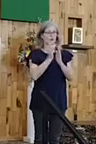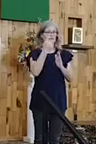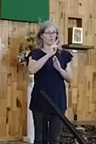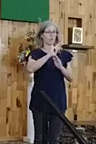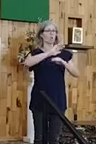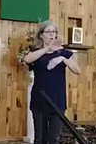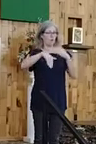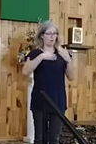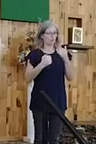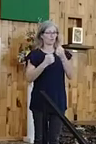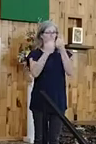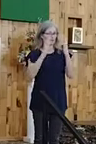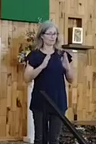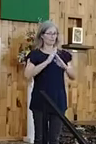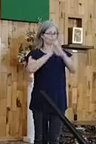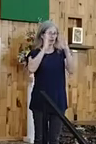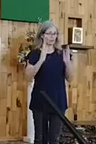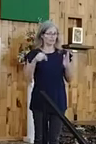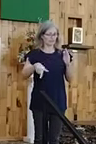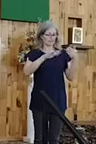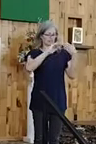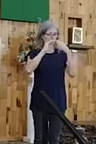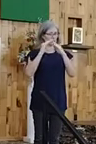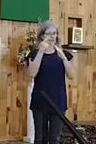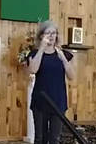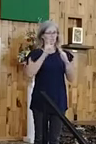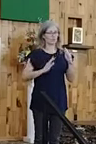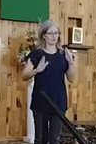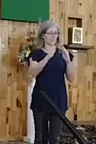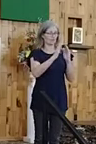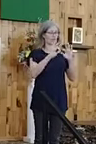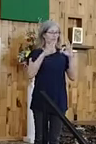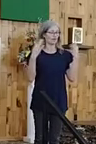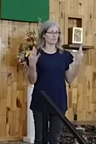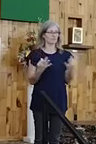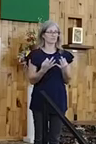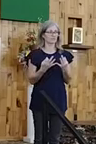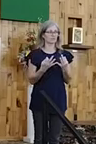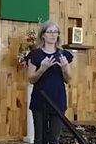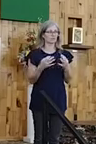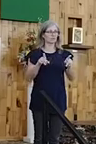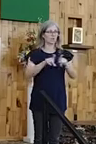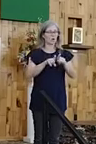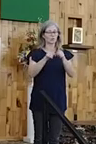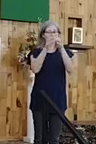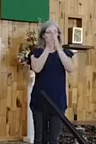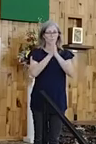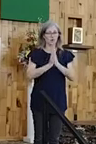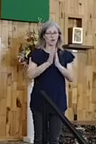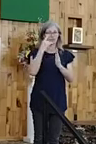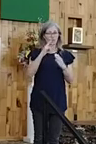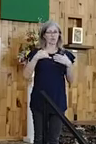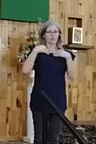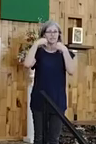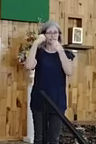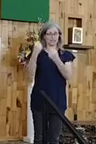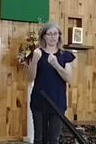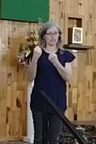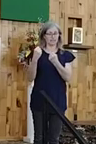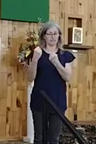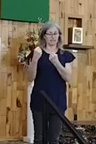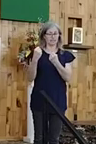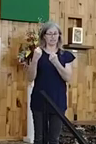our benefactors, guardians of this community, and for their families. We also pray for the healing and